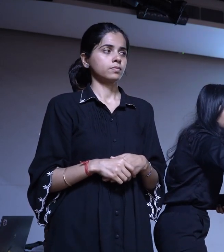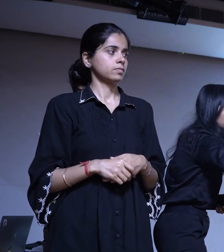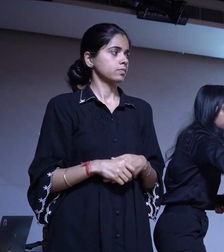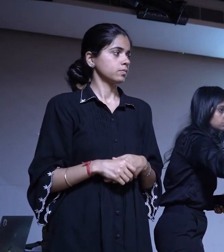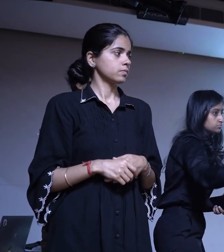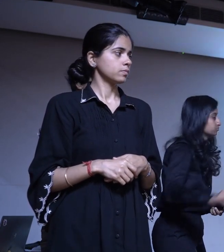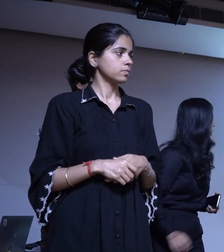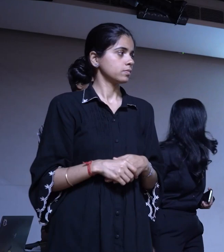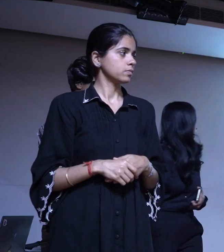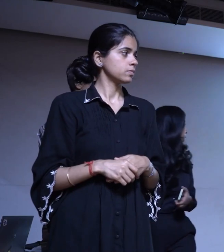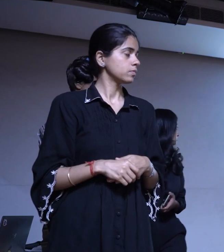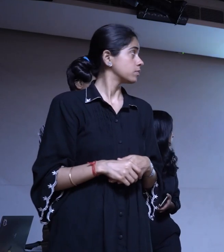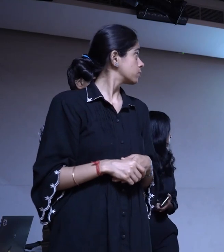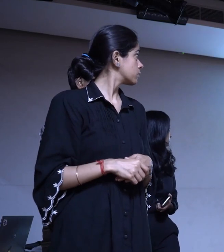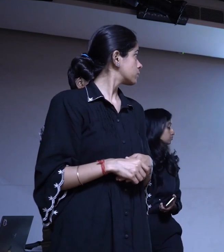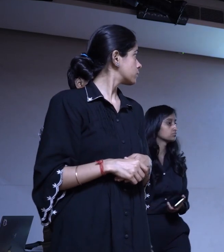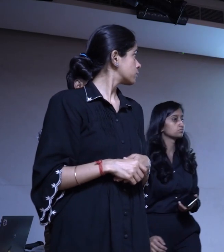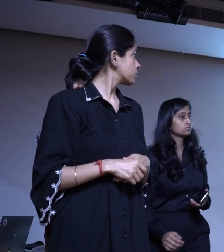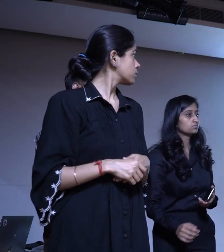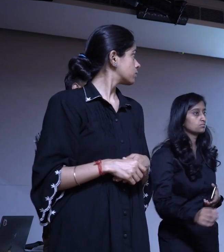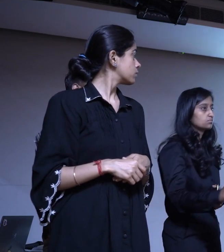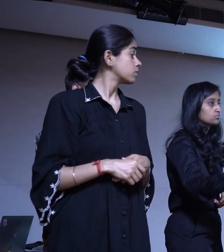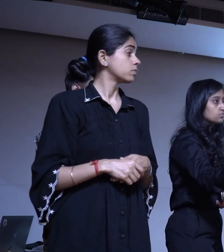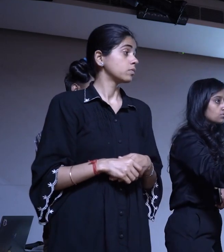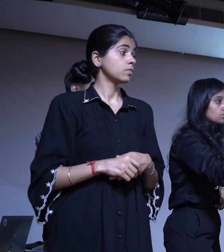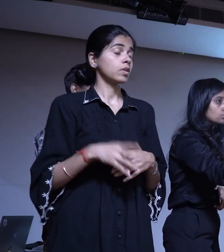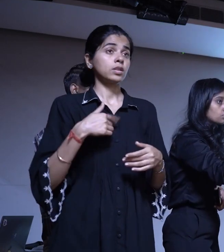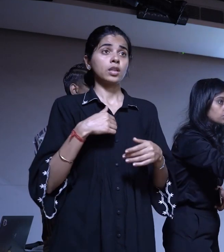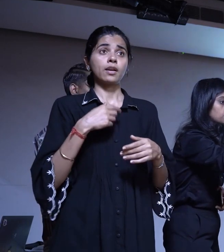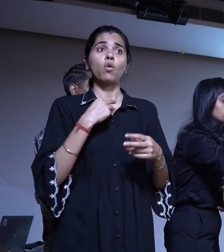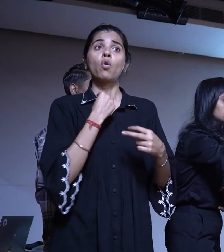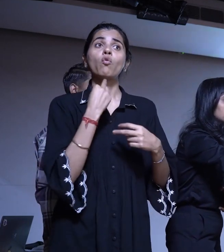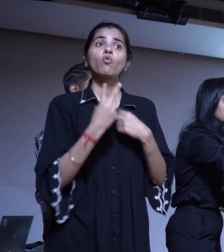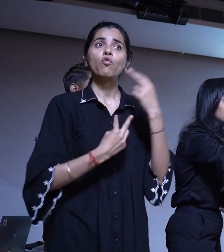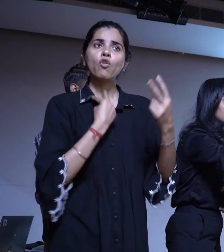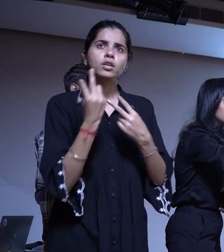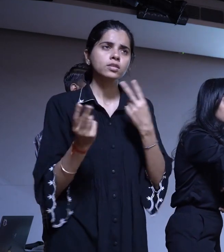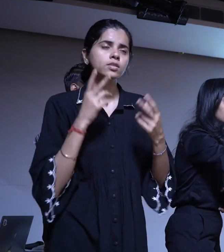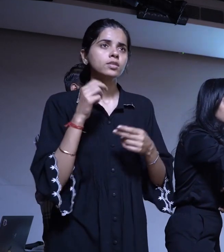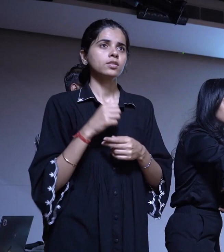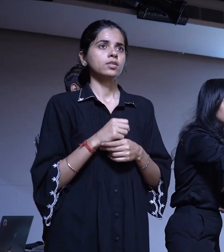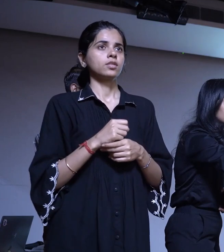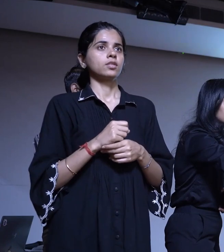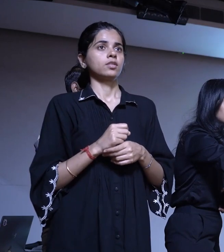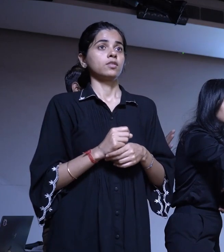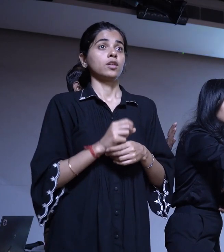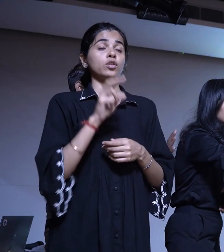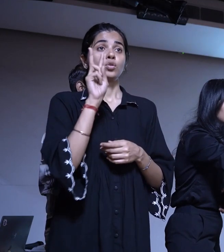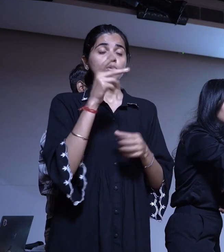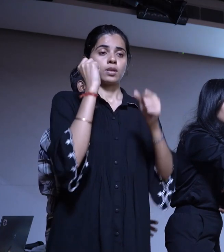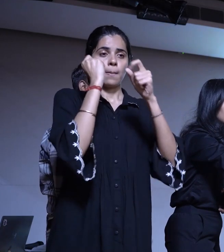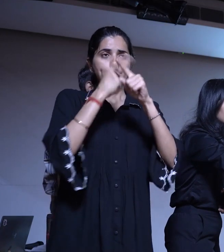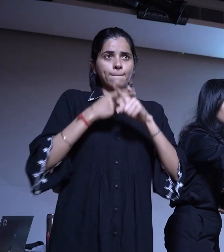out yeah so you can play an audio do these words have